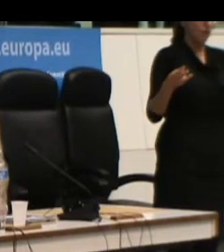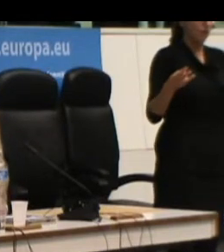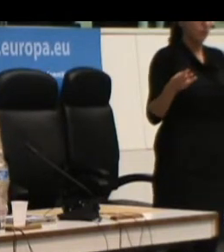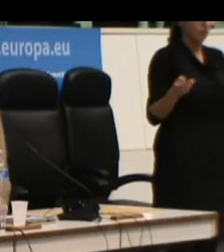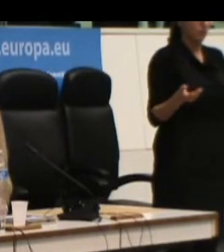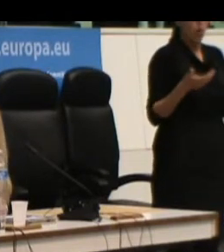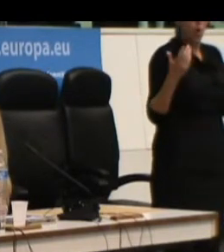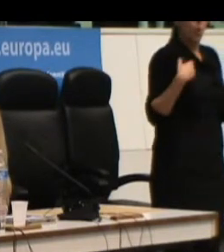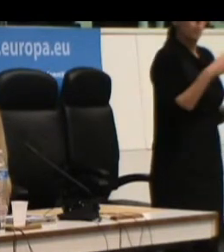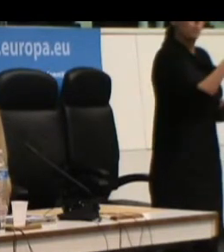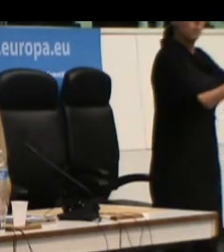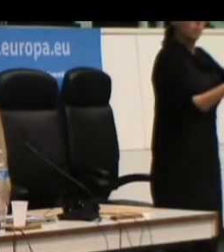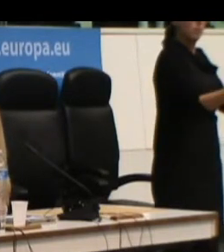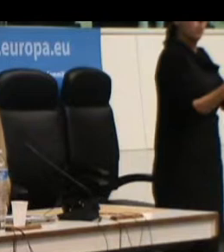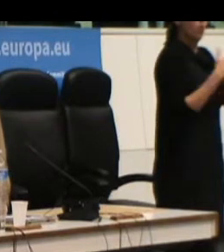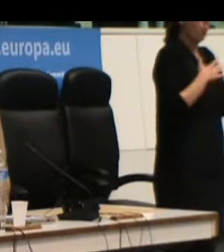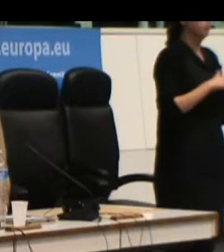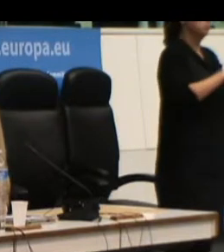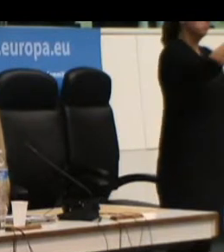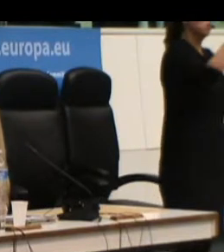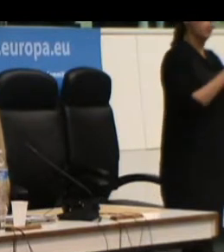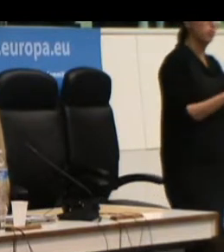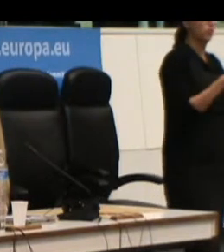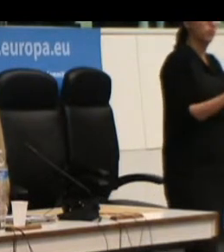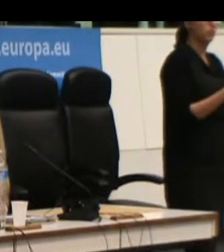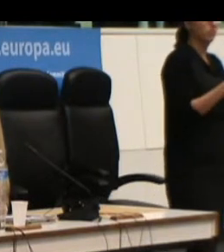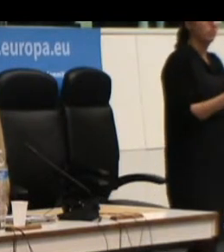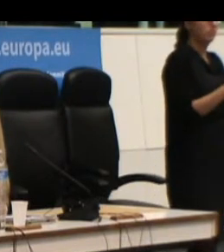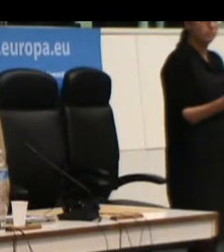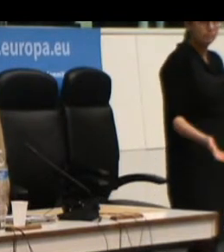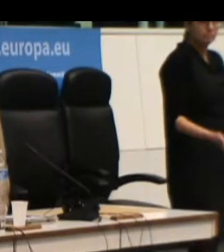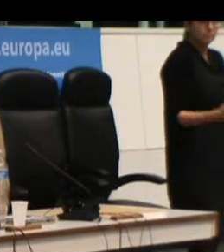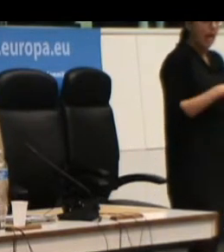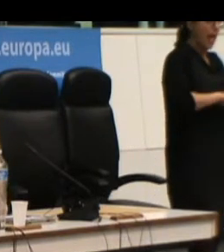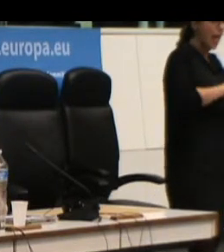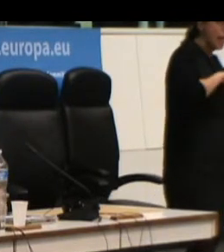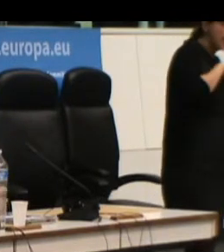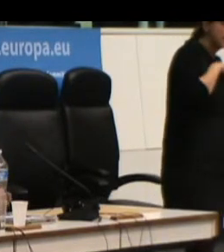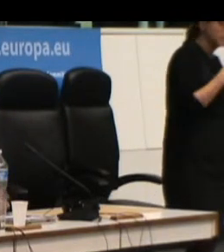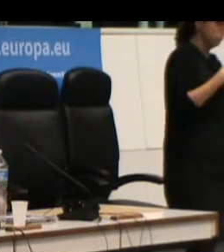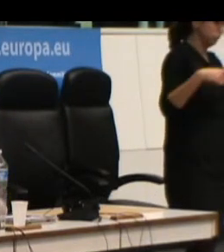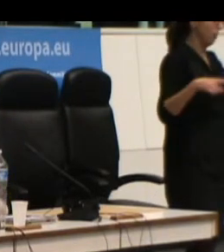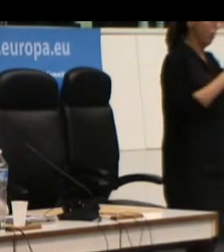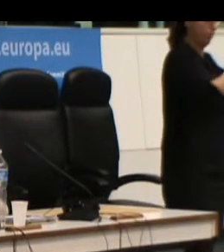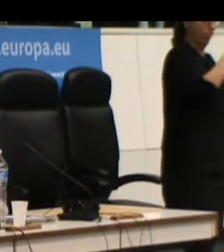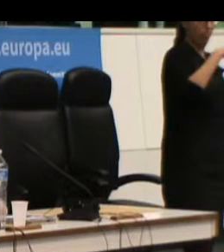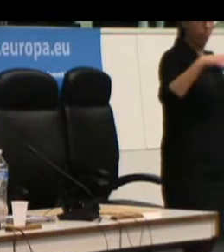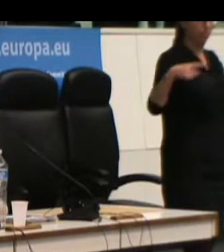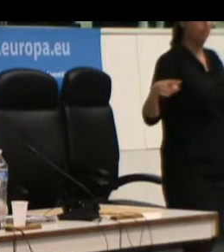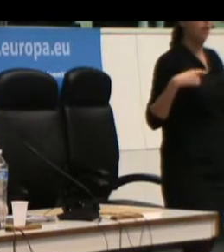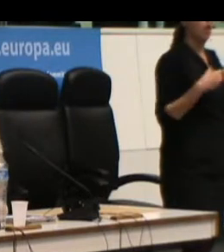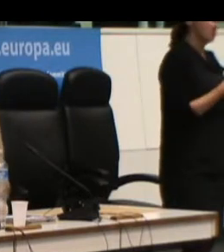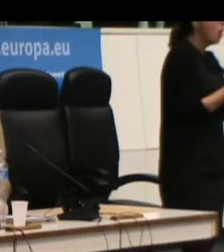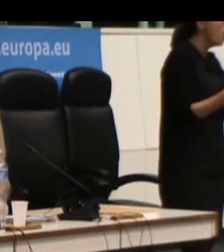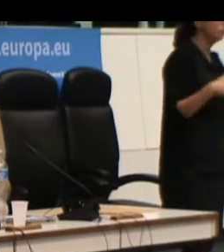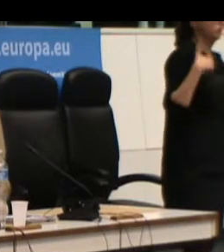Simply people who just want to use a PC. And these can be very different ages. There are a lot of young people